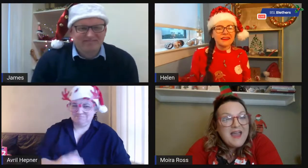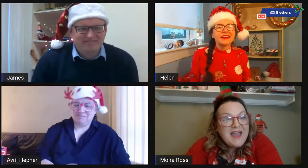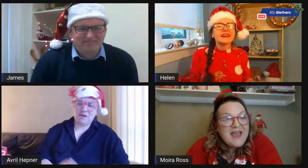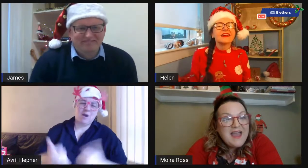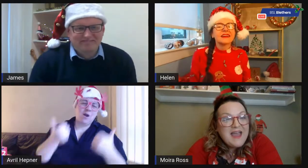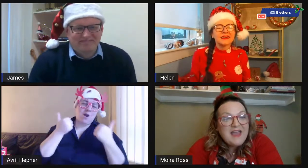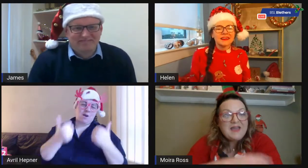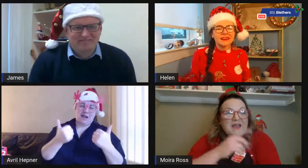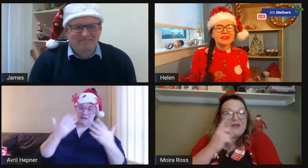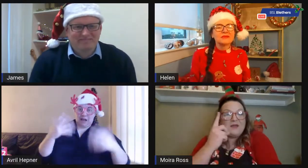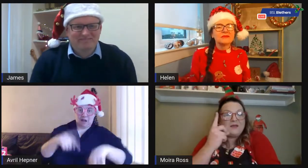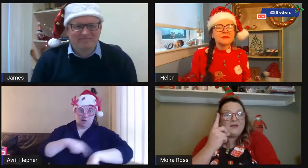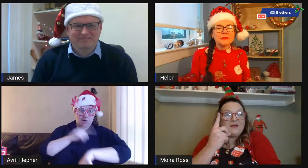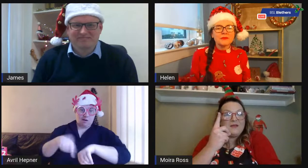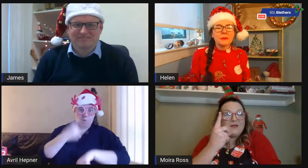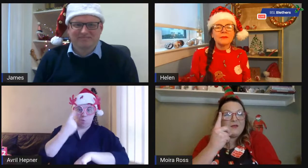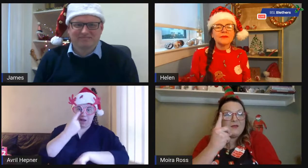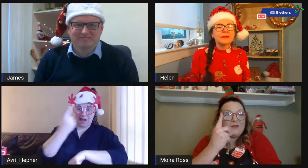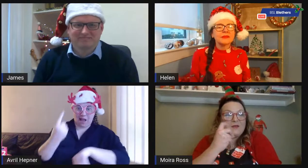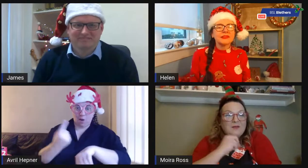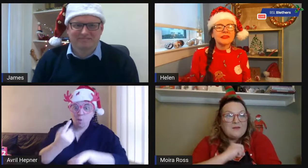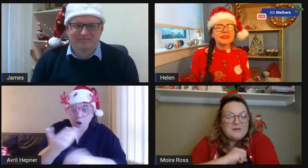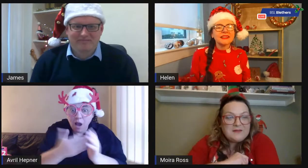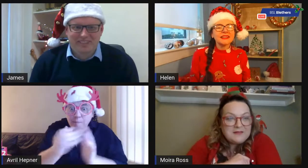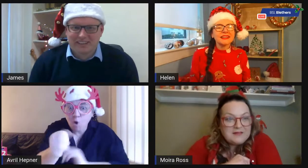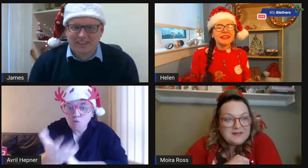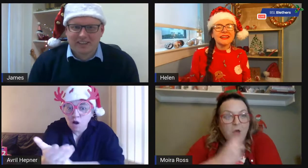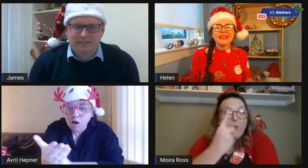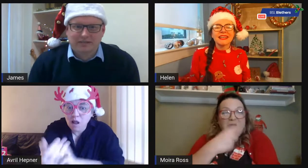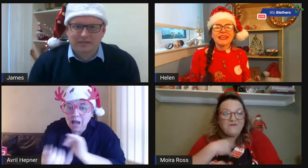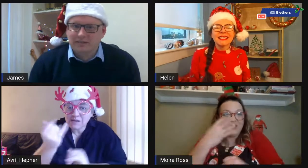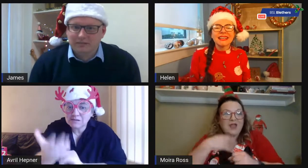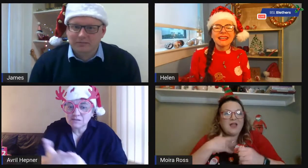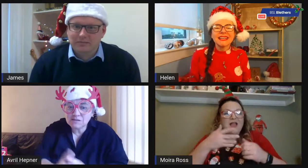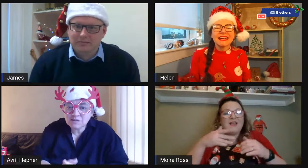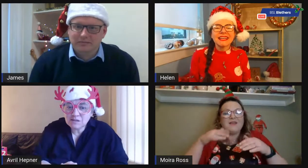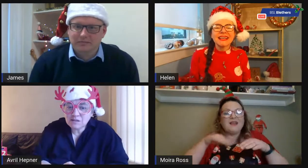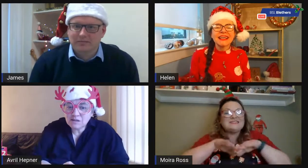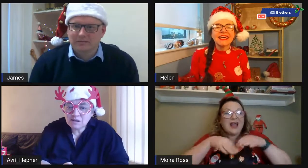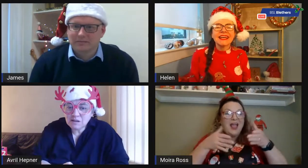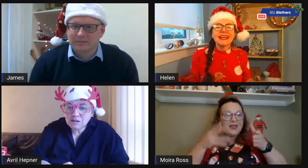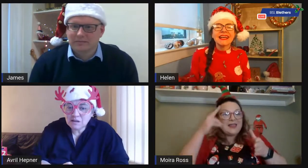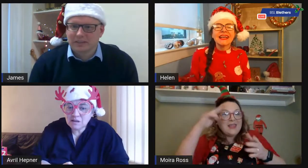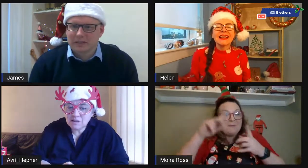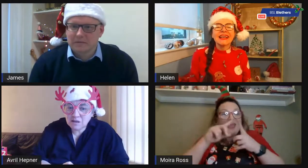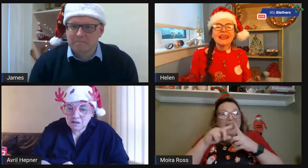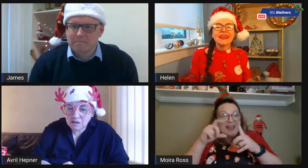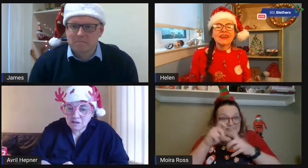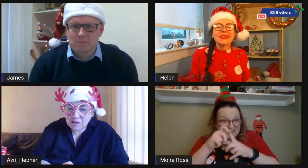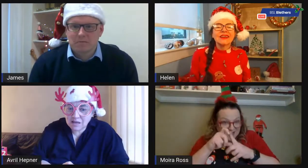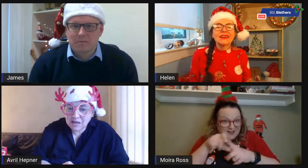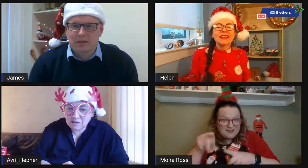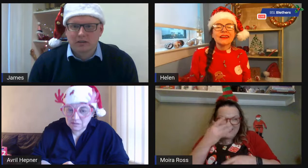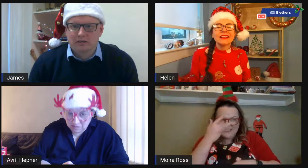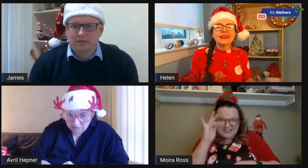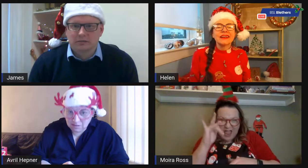things. Cookies. And these traditions tend to go with countries as well. Well, folks, our hour is almost up. So, Moira, can this be the last